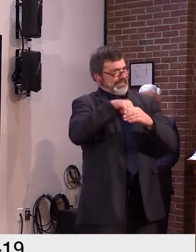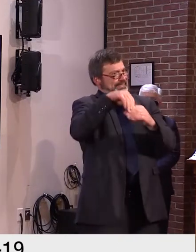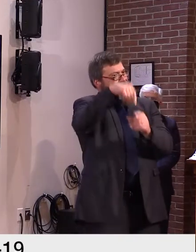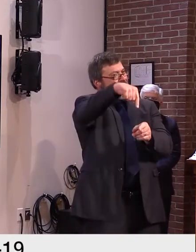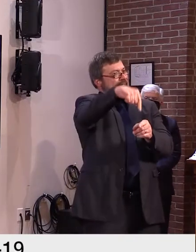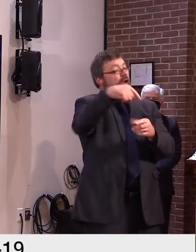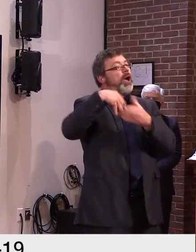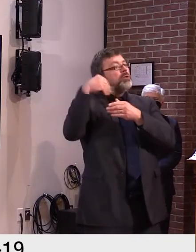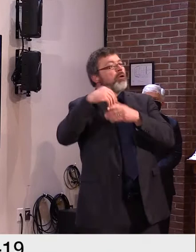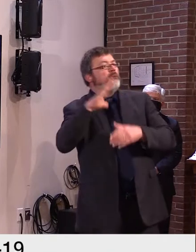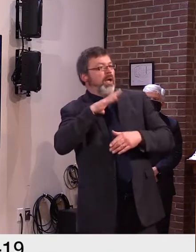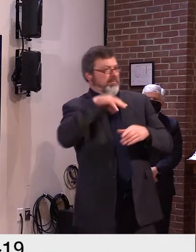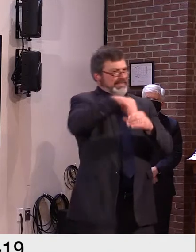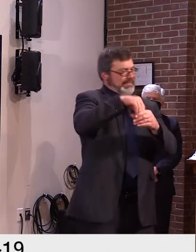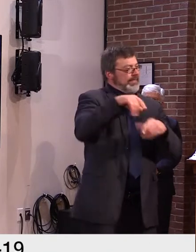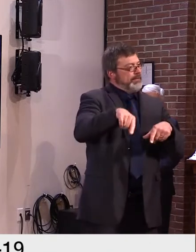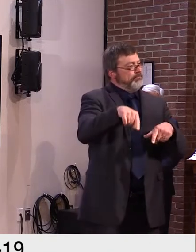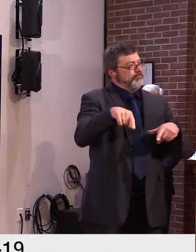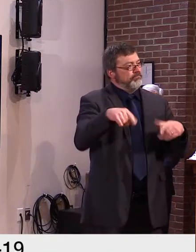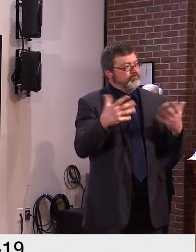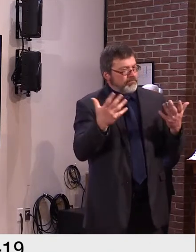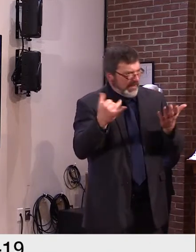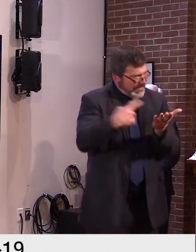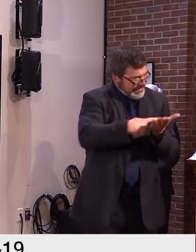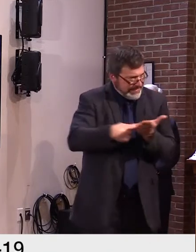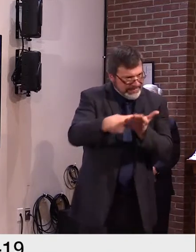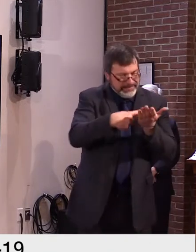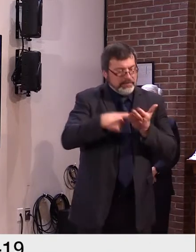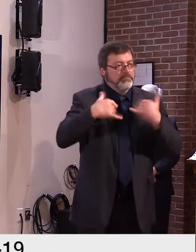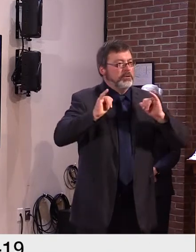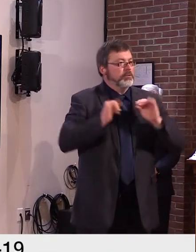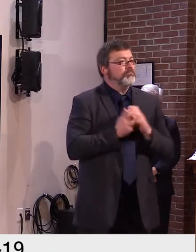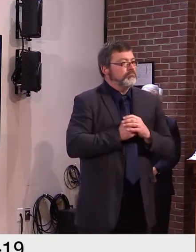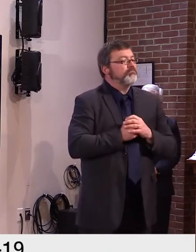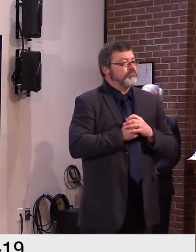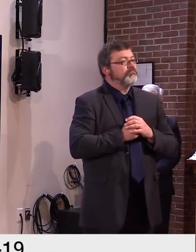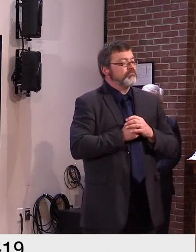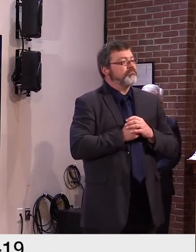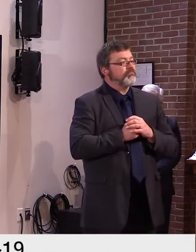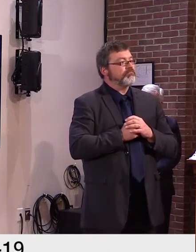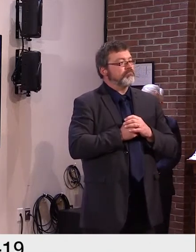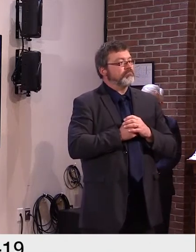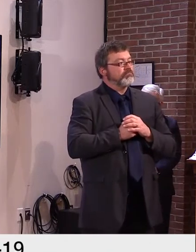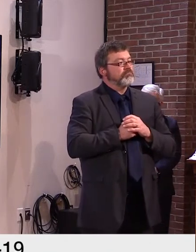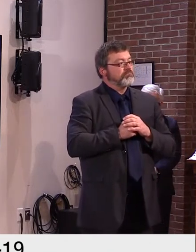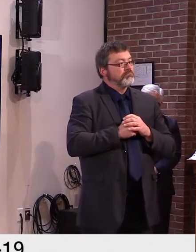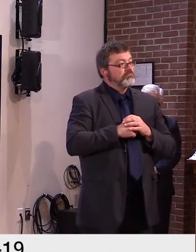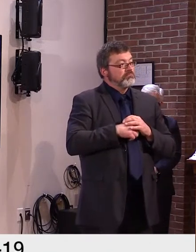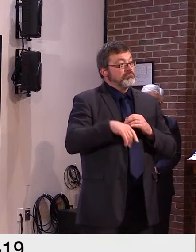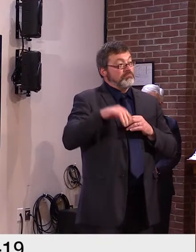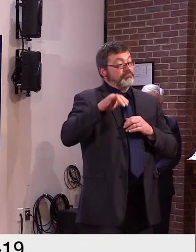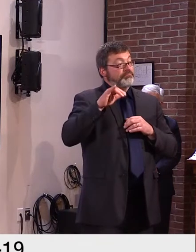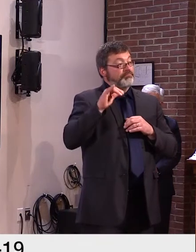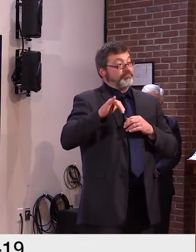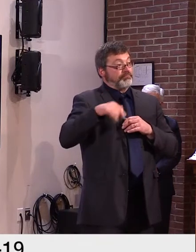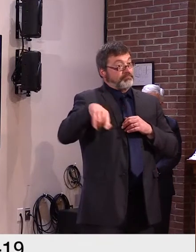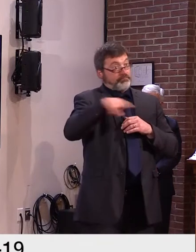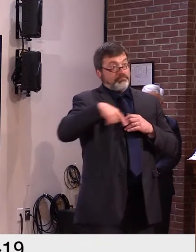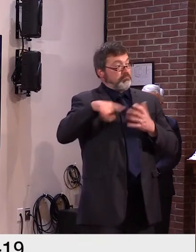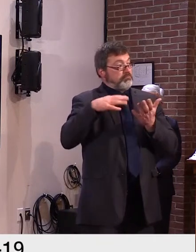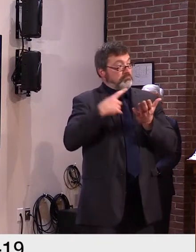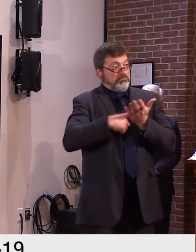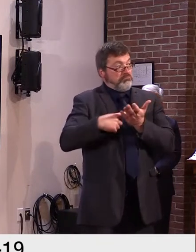led the group to conclude that this guidance will be published at the end of October rather than October 15th as originally